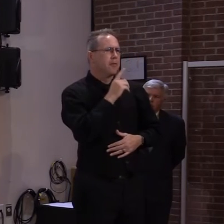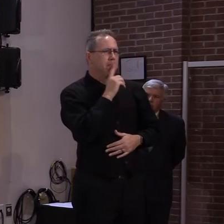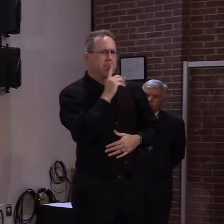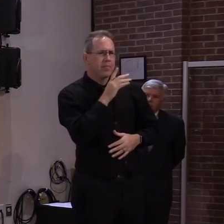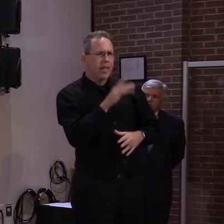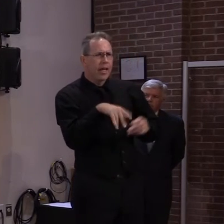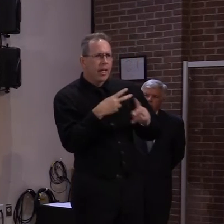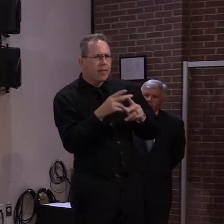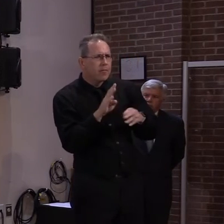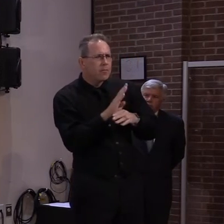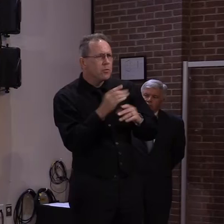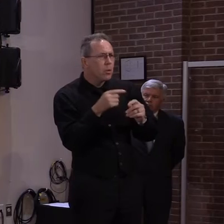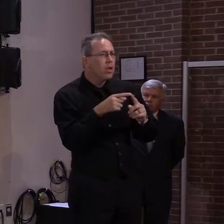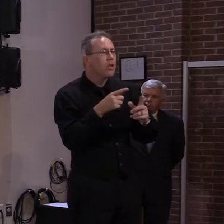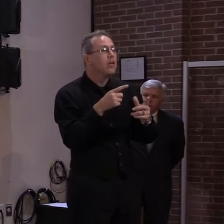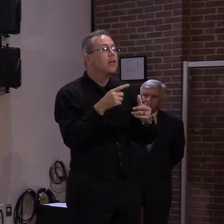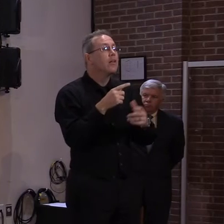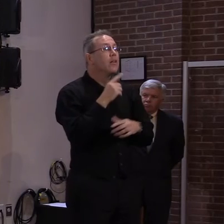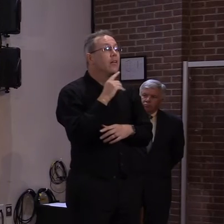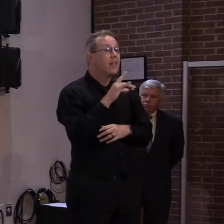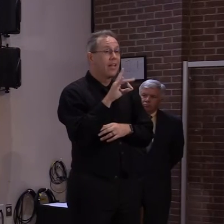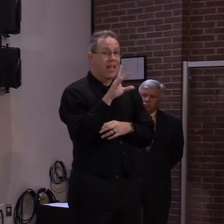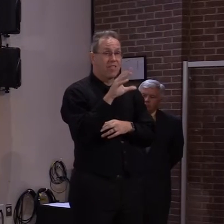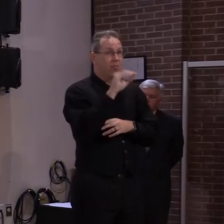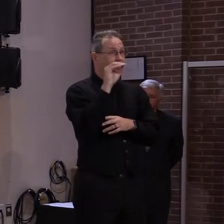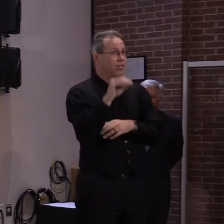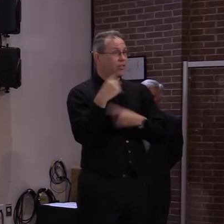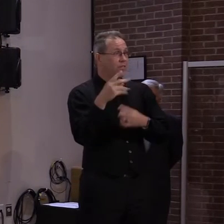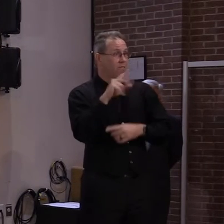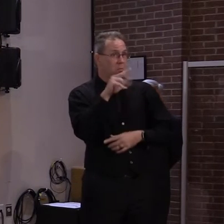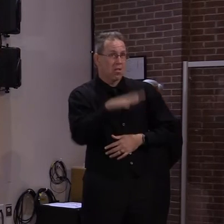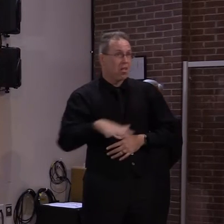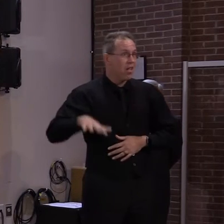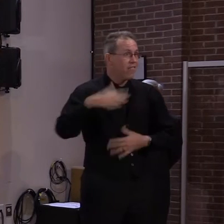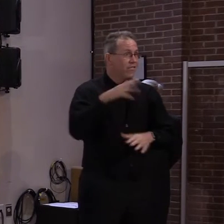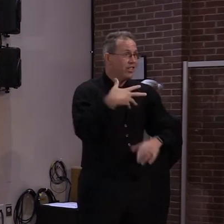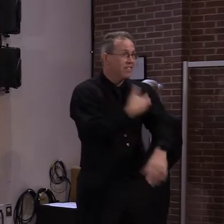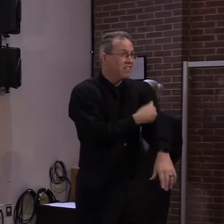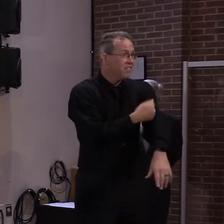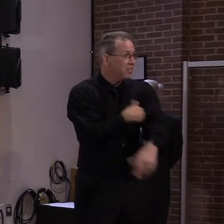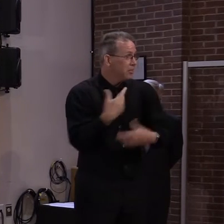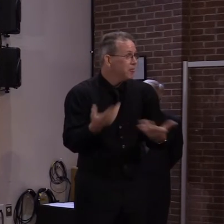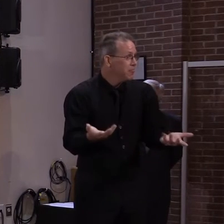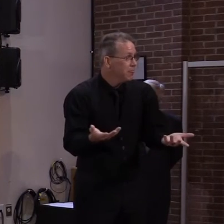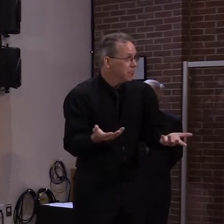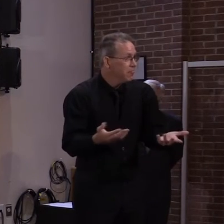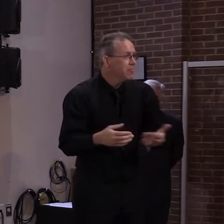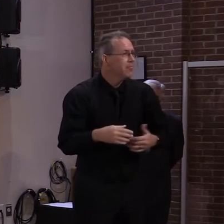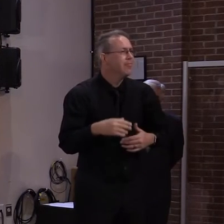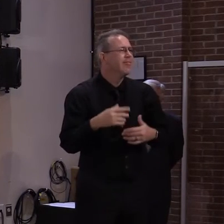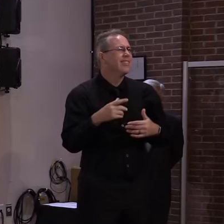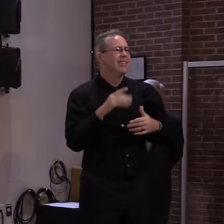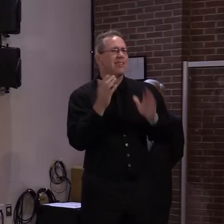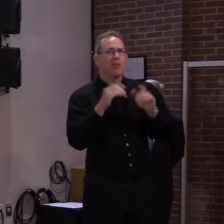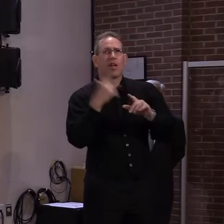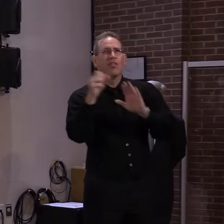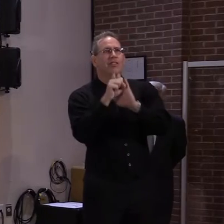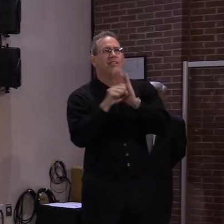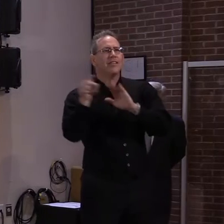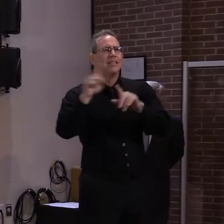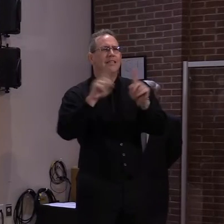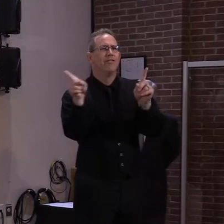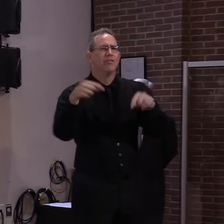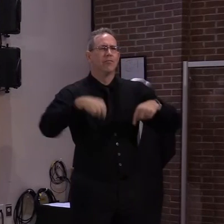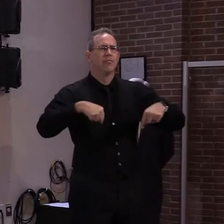85% vaccination rate that we have here in this state is much different than we see in other states. Now, if I was the